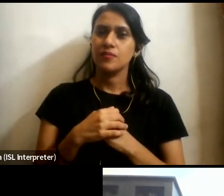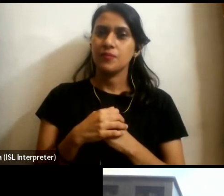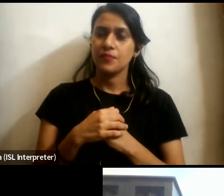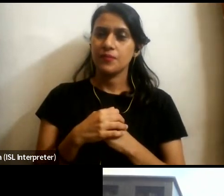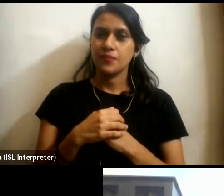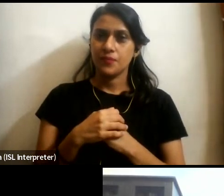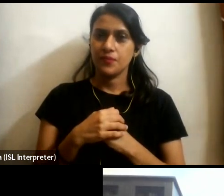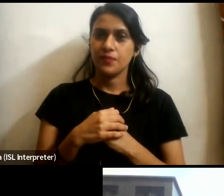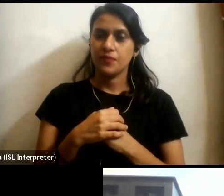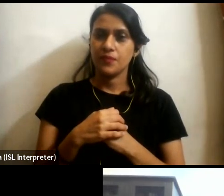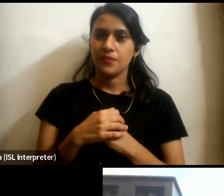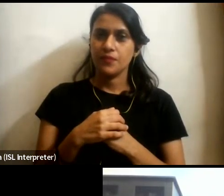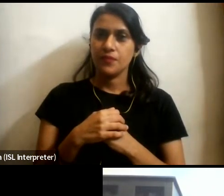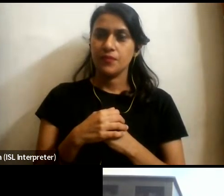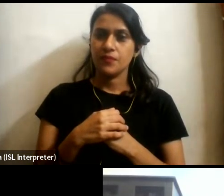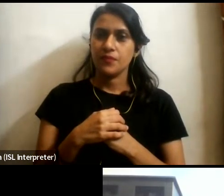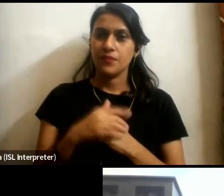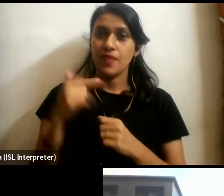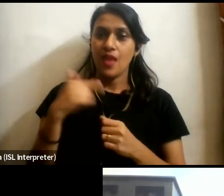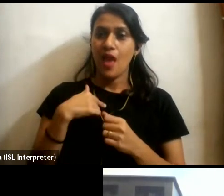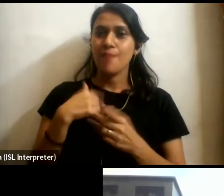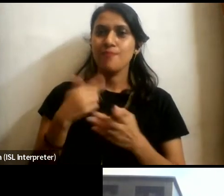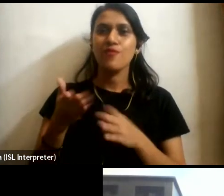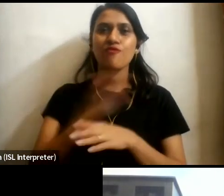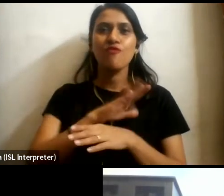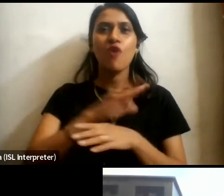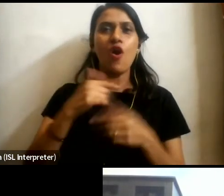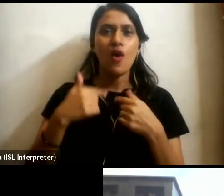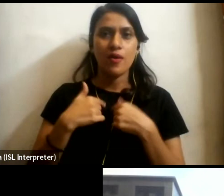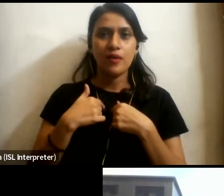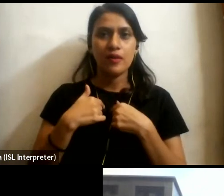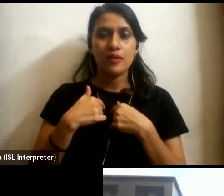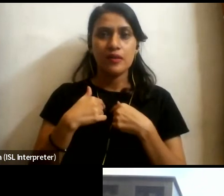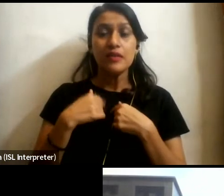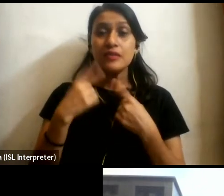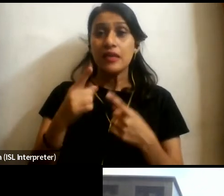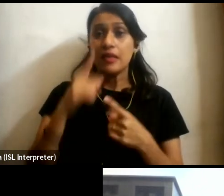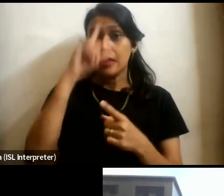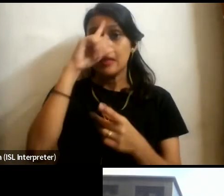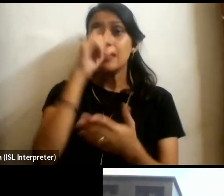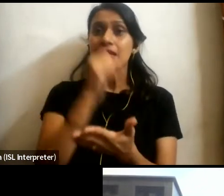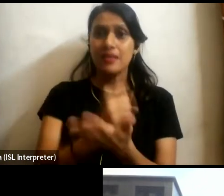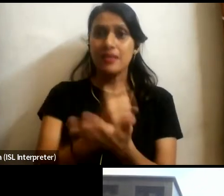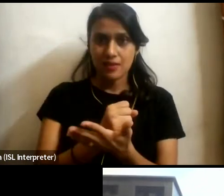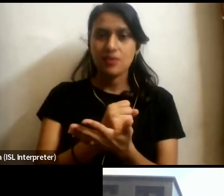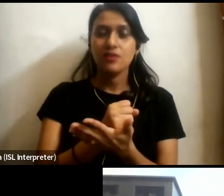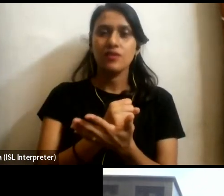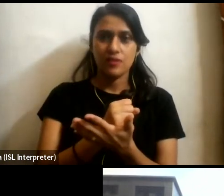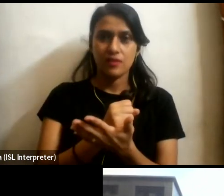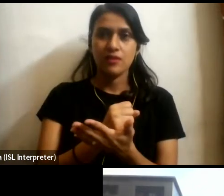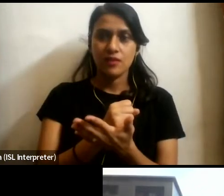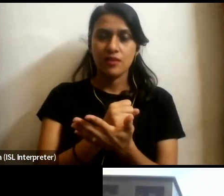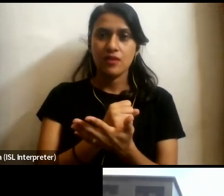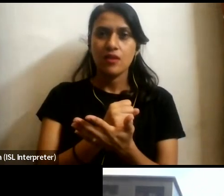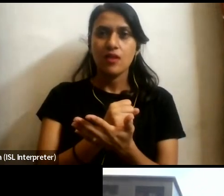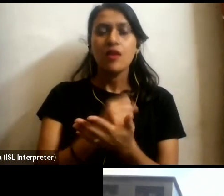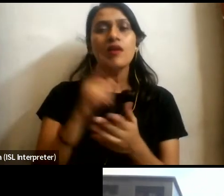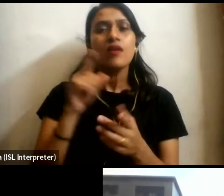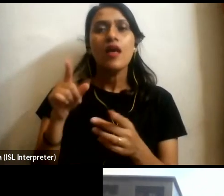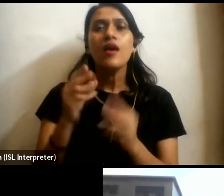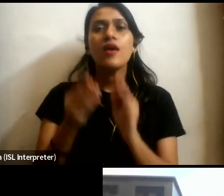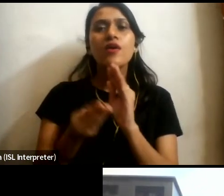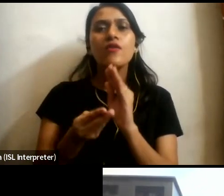where I want to ensure that for decisions that are so consequential, there is an element of